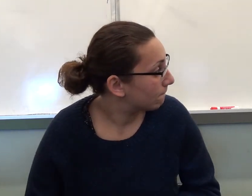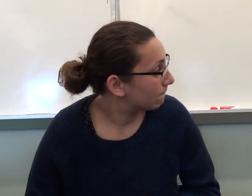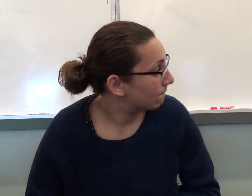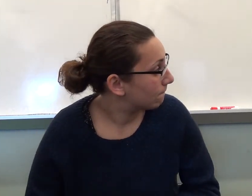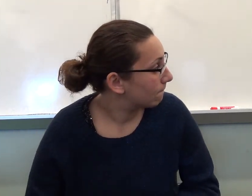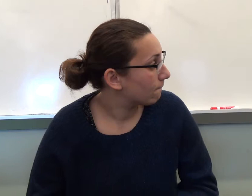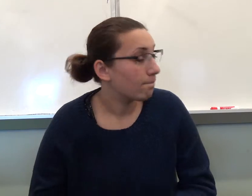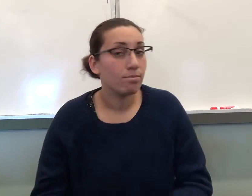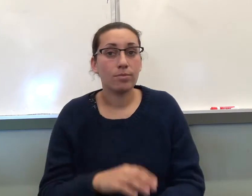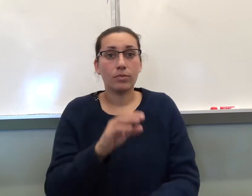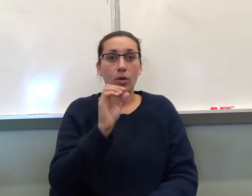0.04700 kilometers.